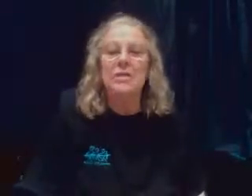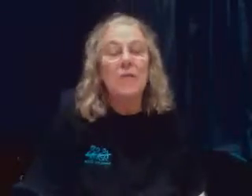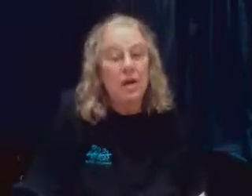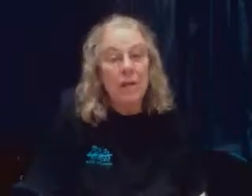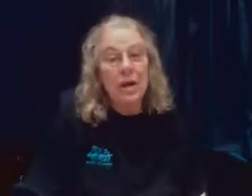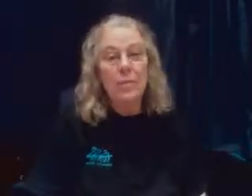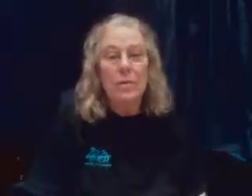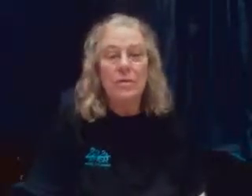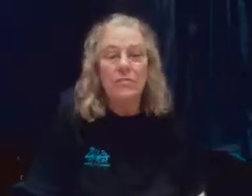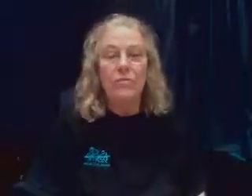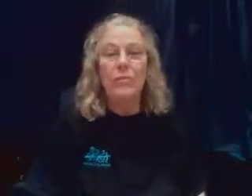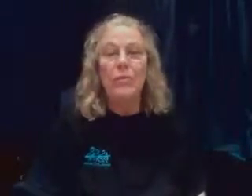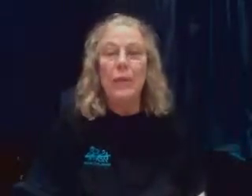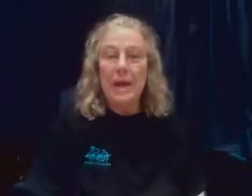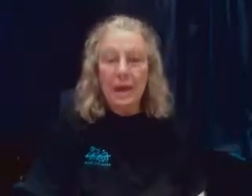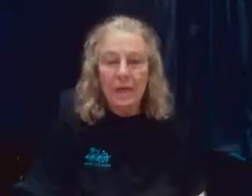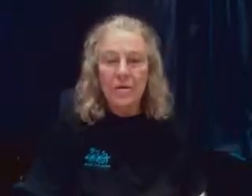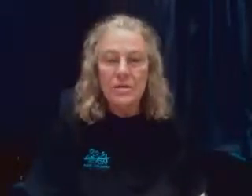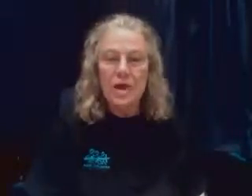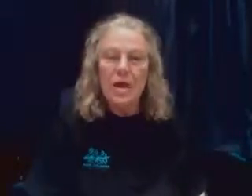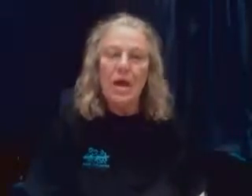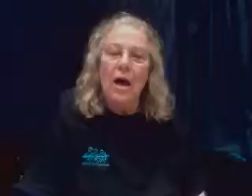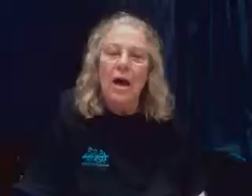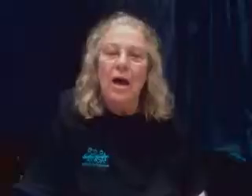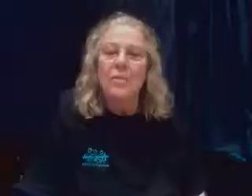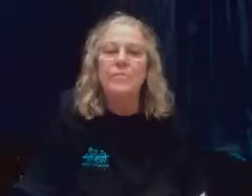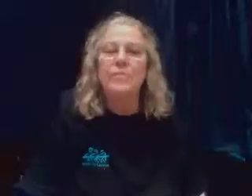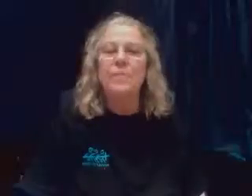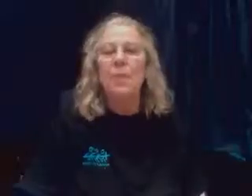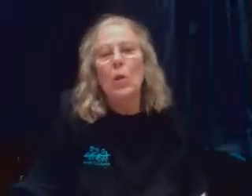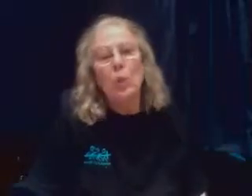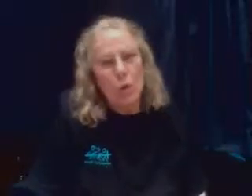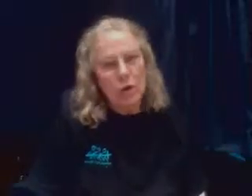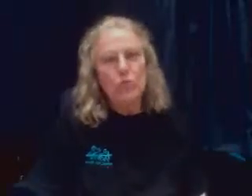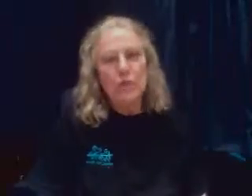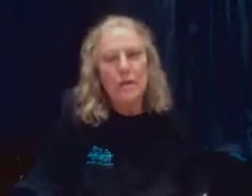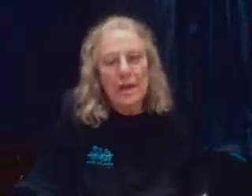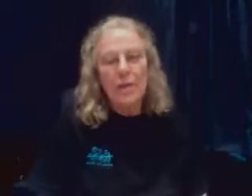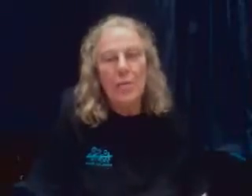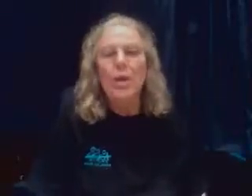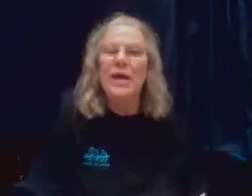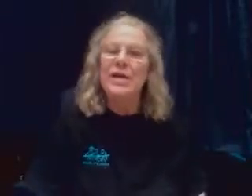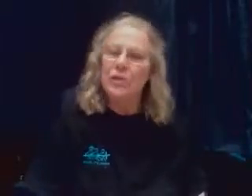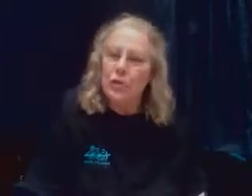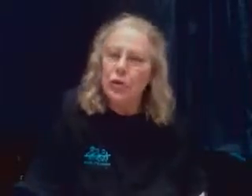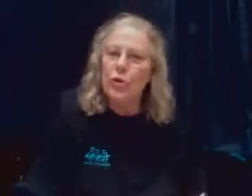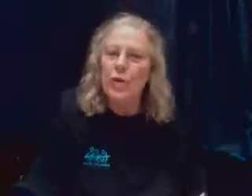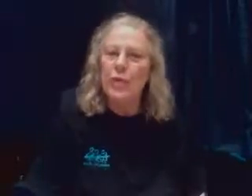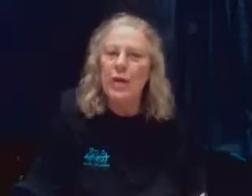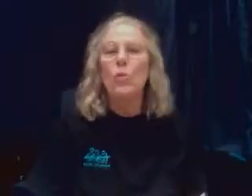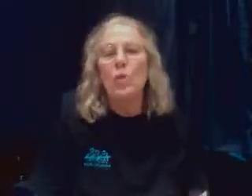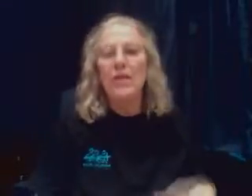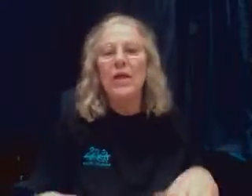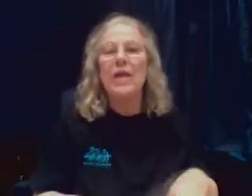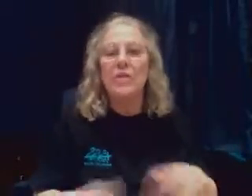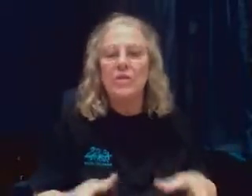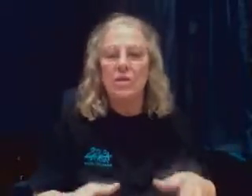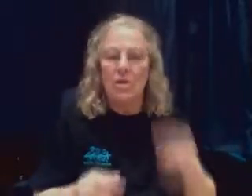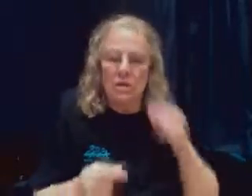not recommended for beginners. We're going to do a little more interpreting within the song, so